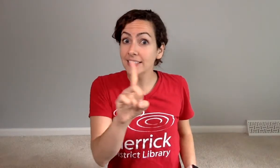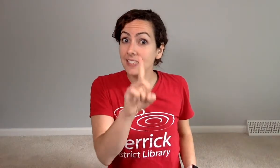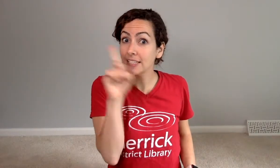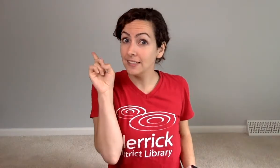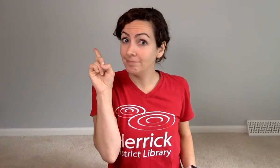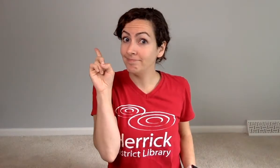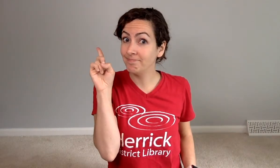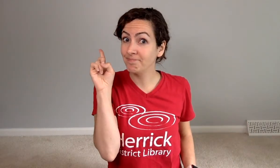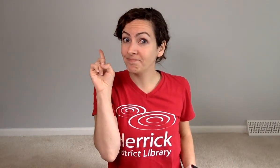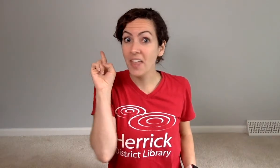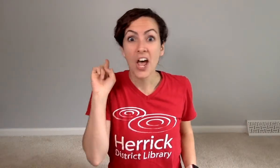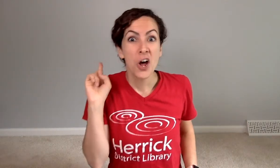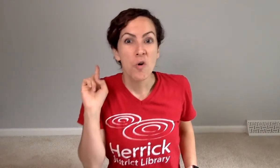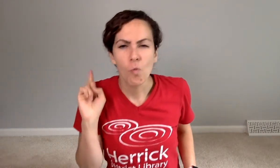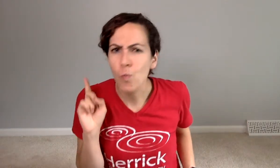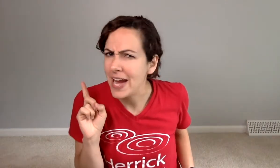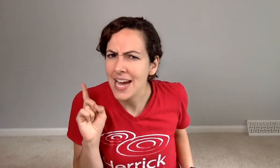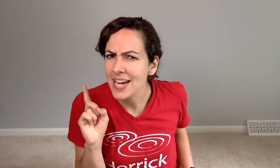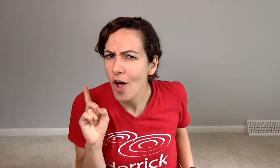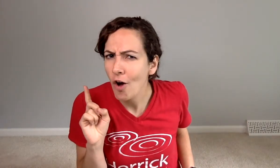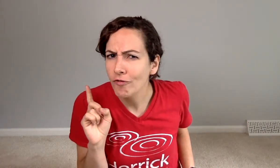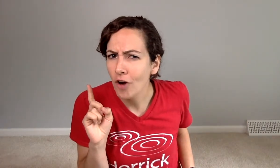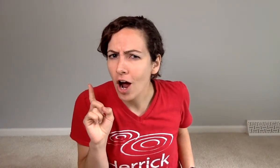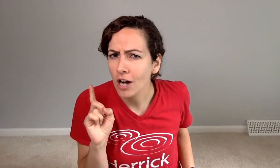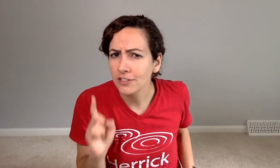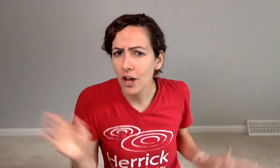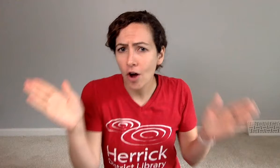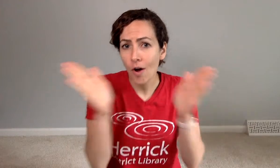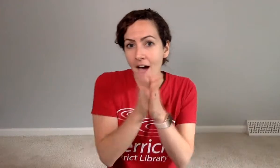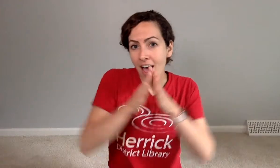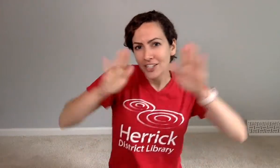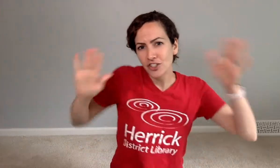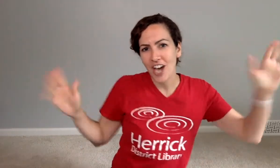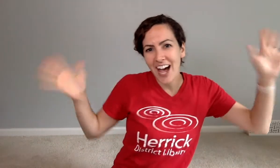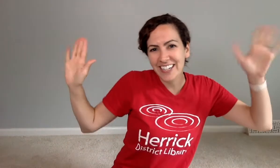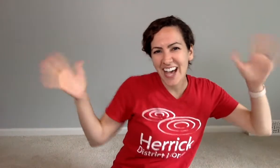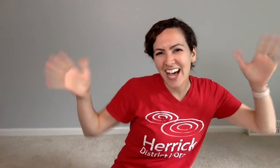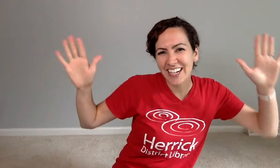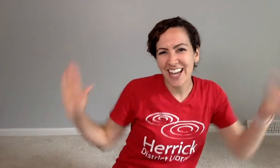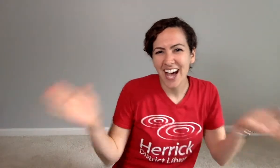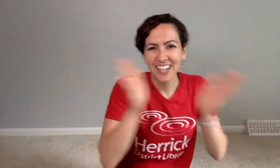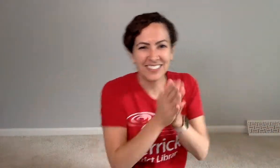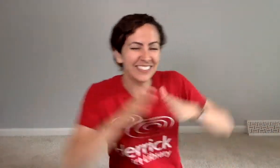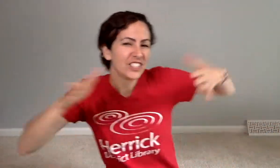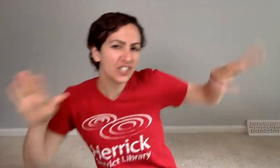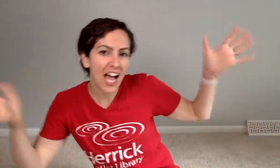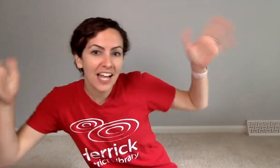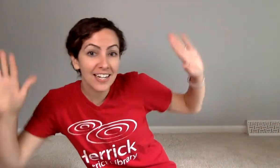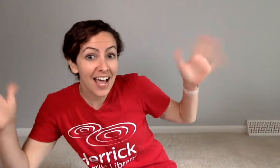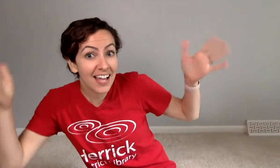But we know frogs go sha-na-na-na-na,